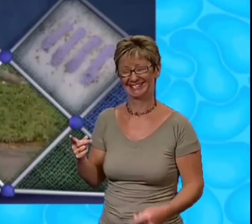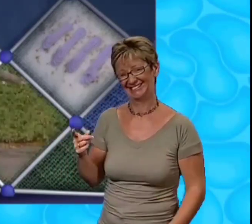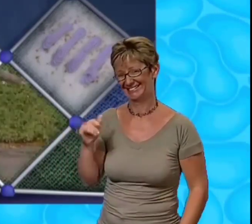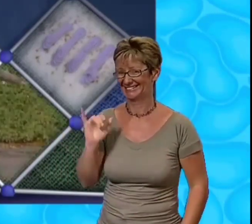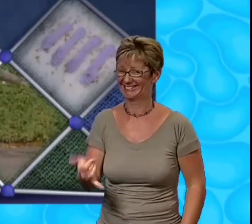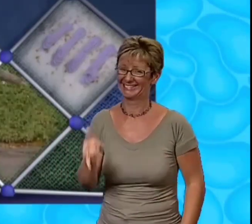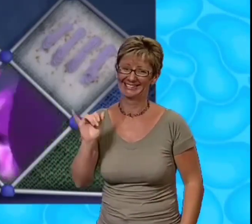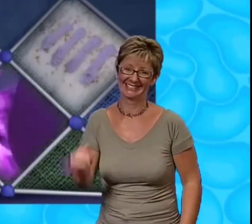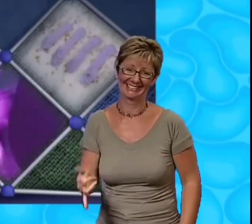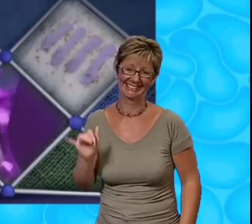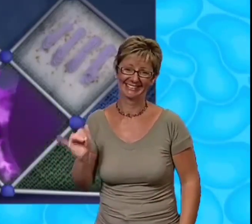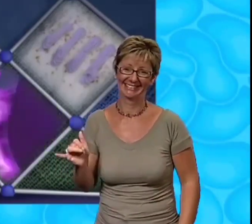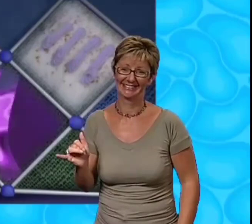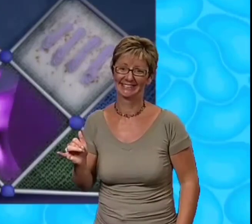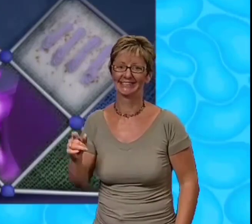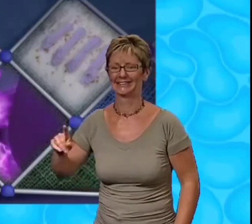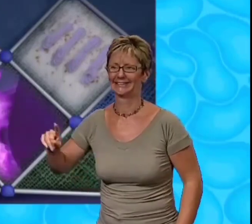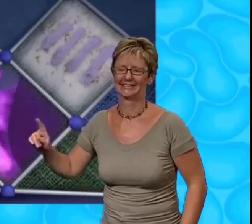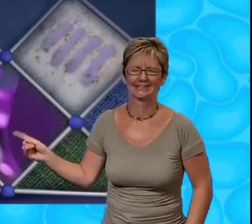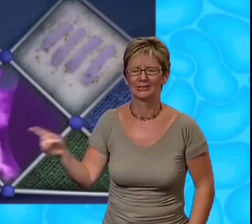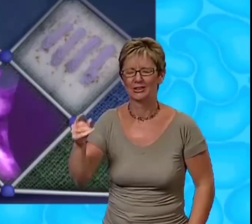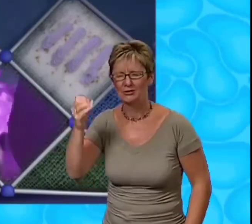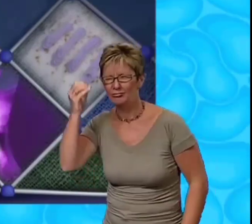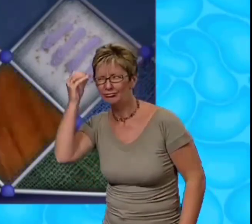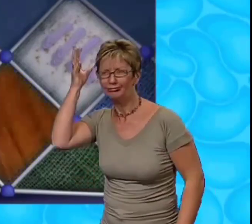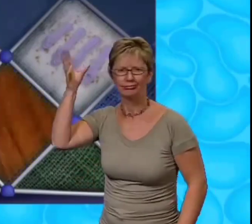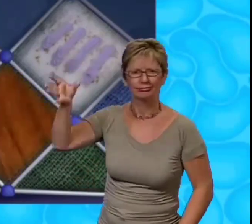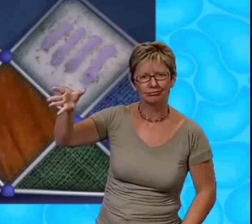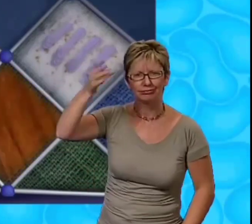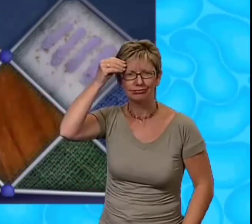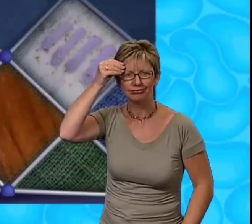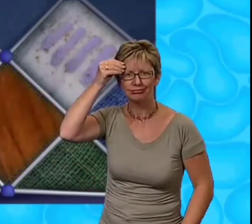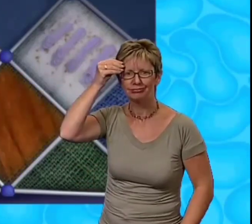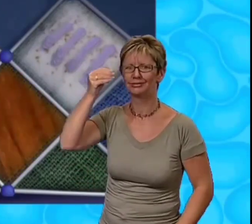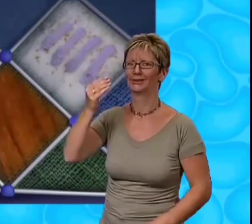good at it. Not till we sent him some brain game.